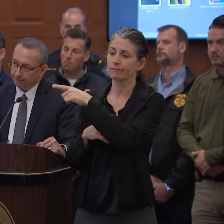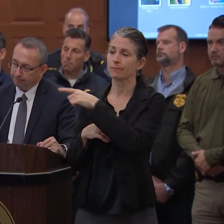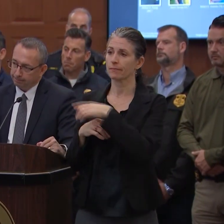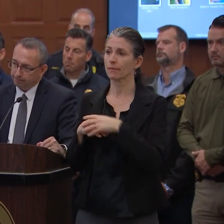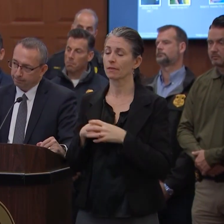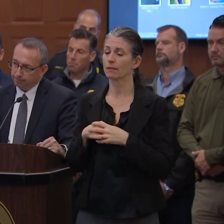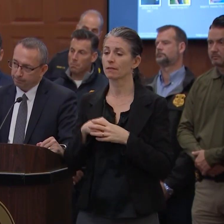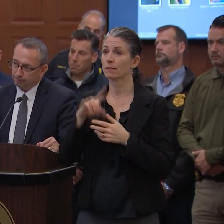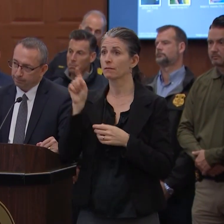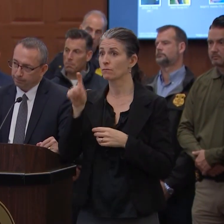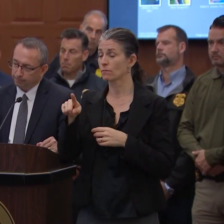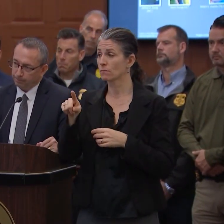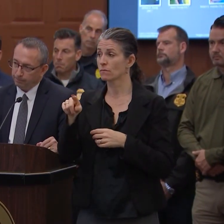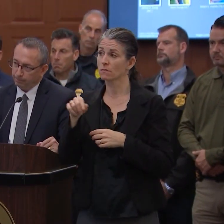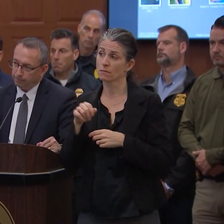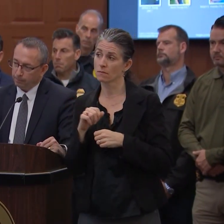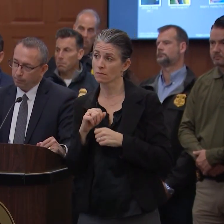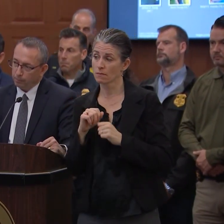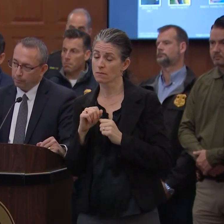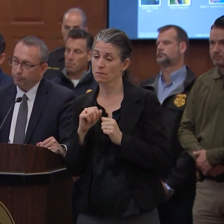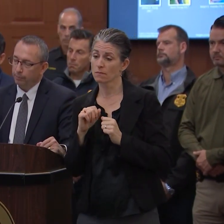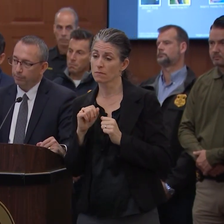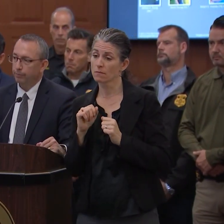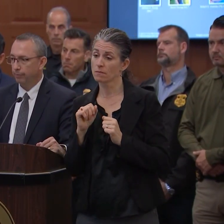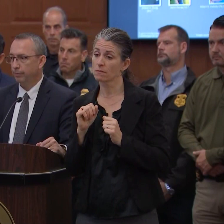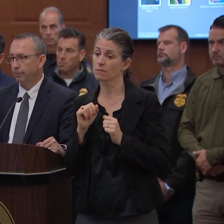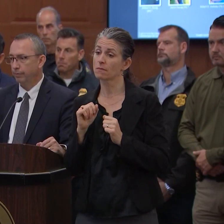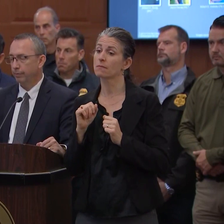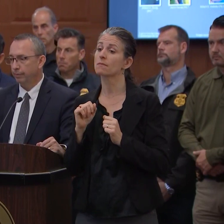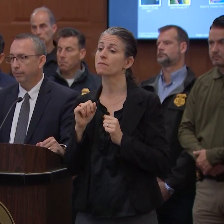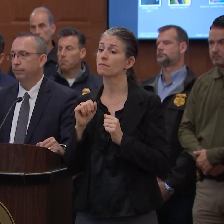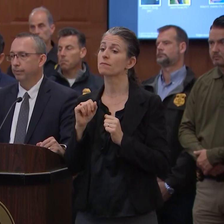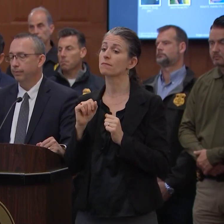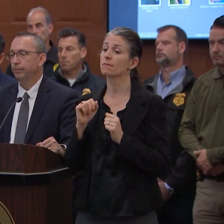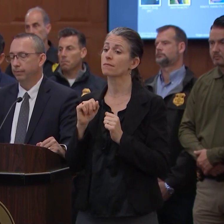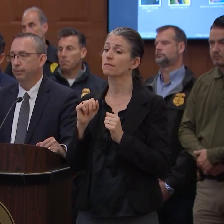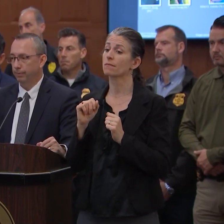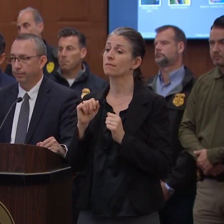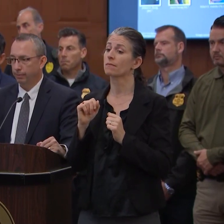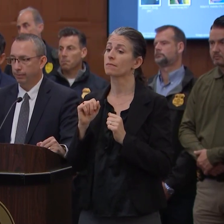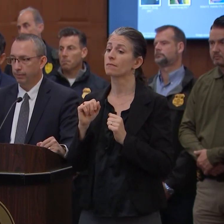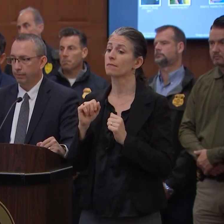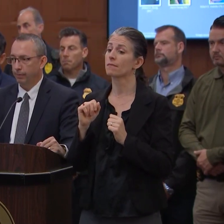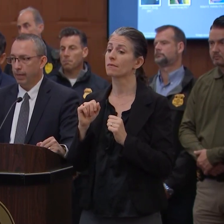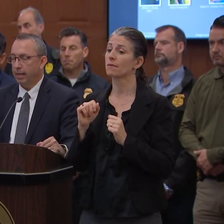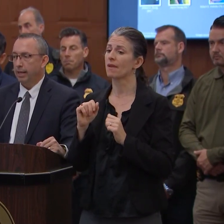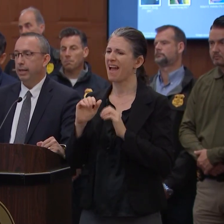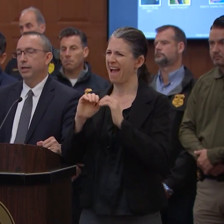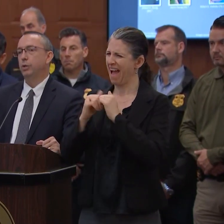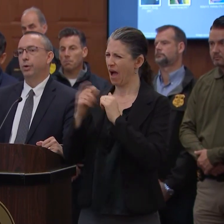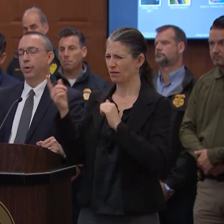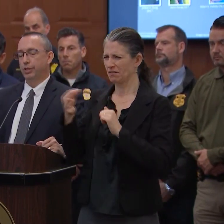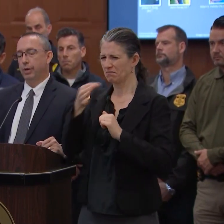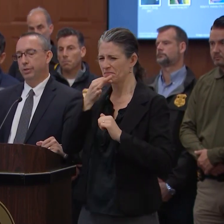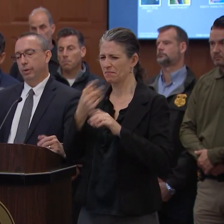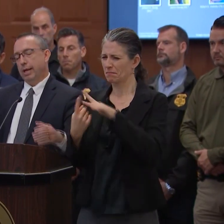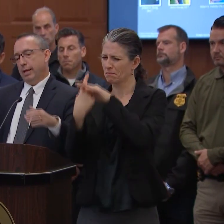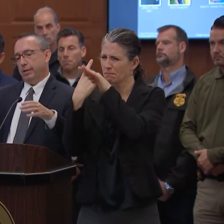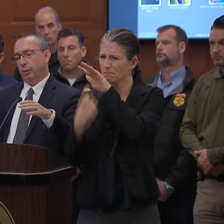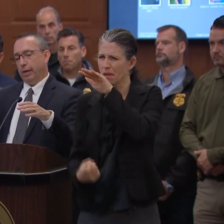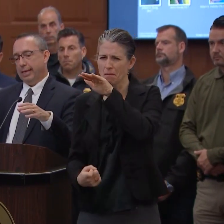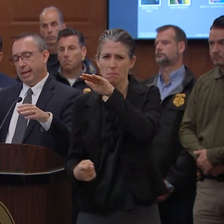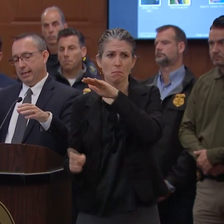that you know about his movements, how he was able to evade so many law enforcement partners for the amount of time that he Yeah, super question, right?